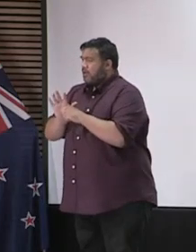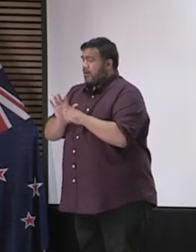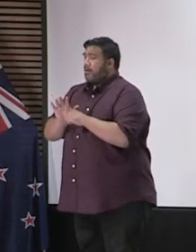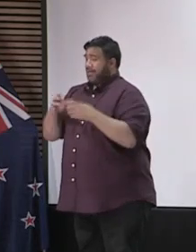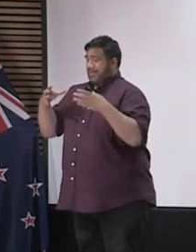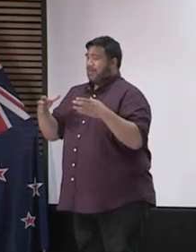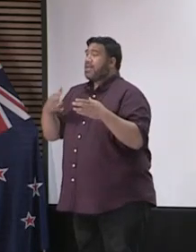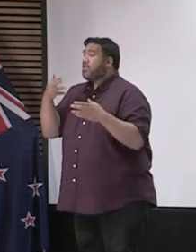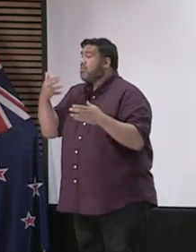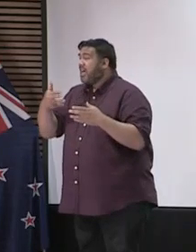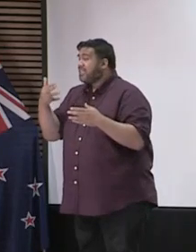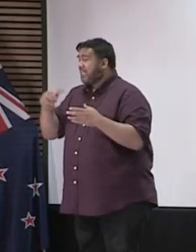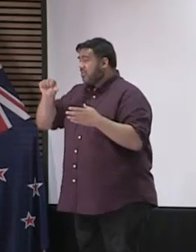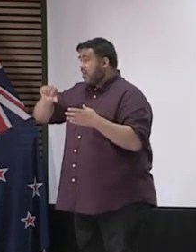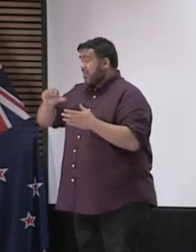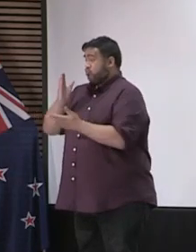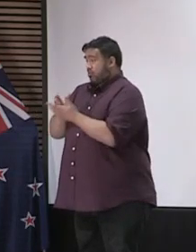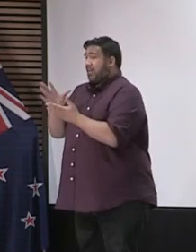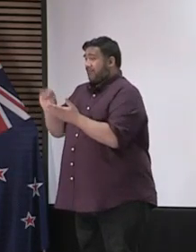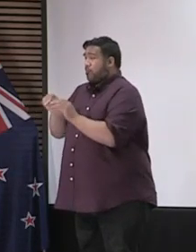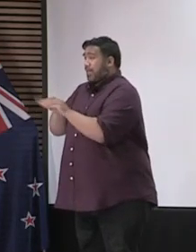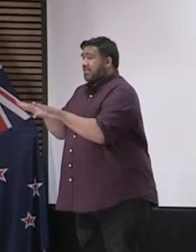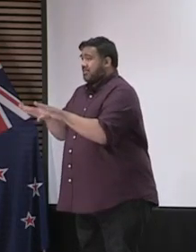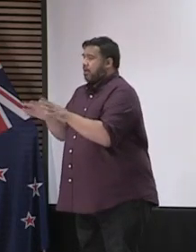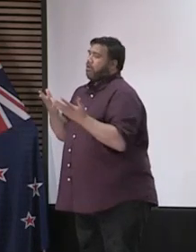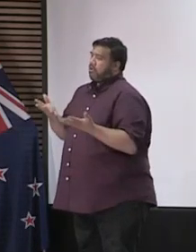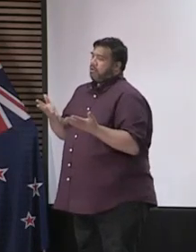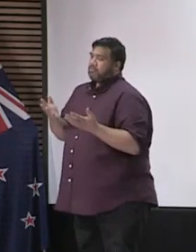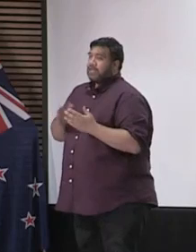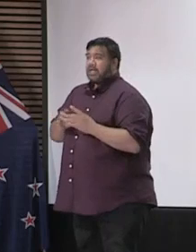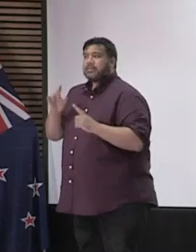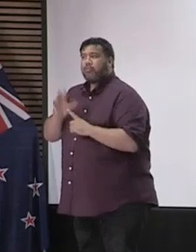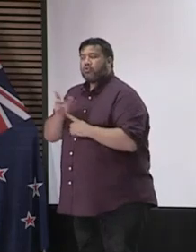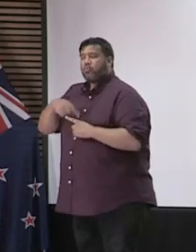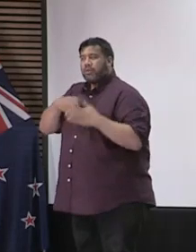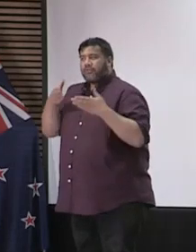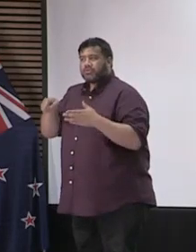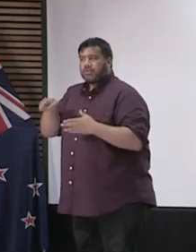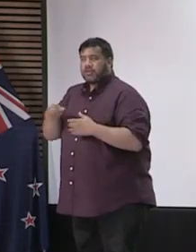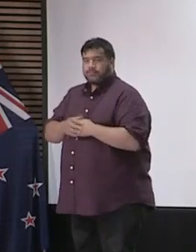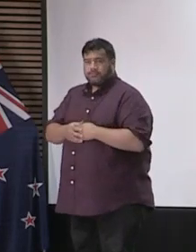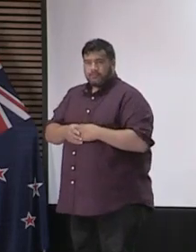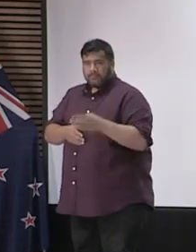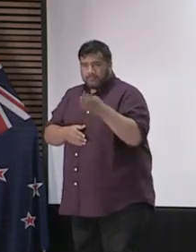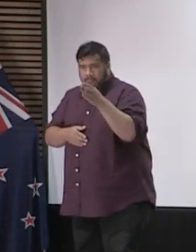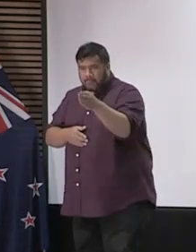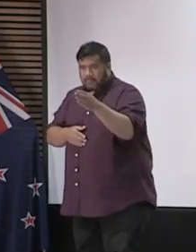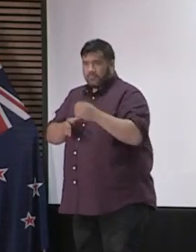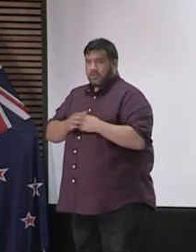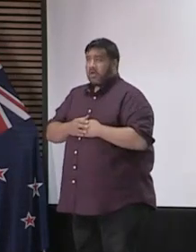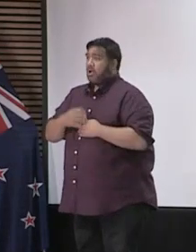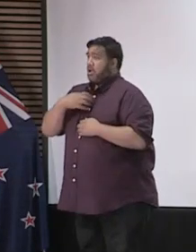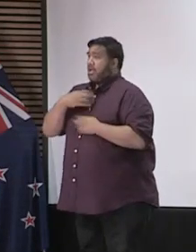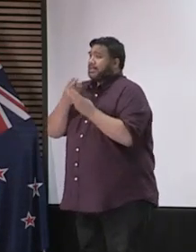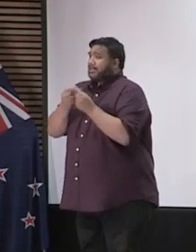gives you a sense that those numbers are smaller now, but important nonetheless. So there's some scientists in I'll New just Zealand. come back in the front. Yep. There's some scientists in New Zealand